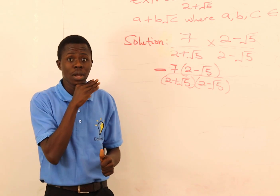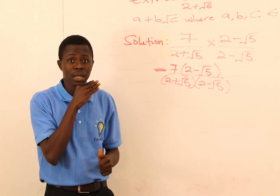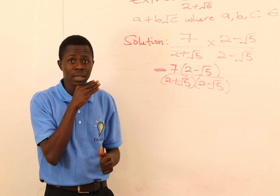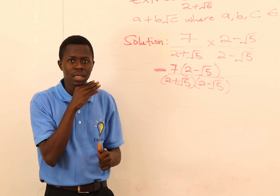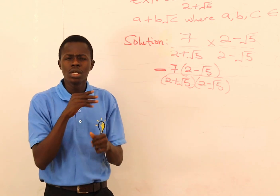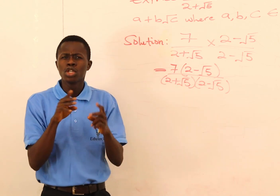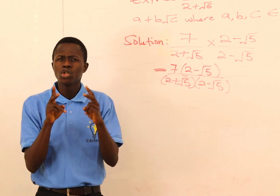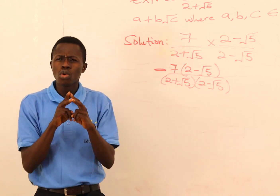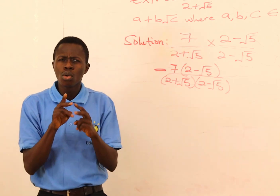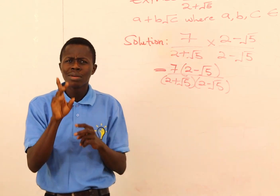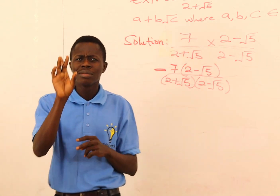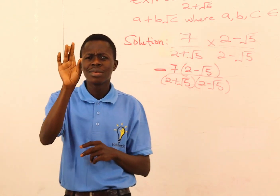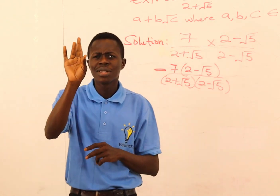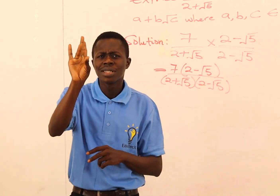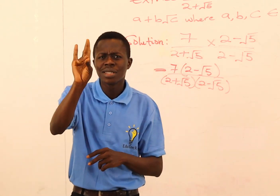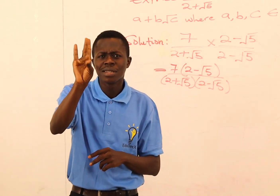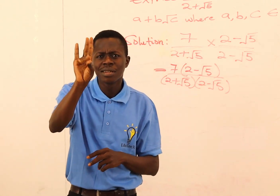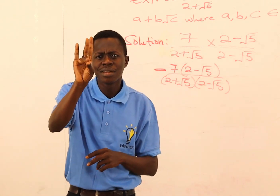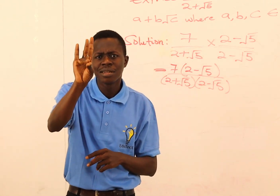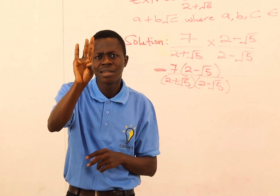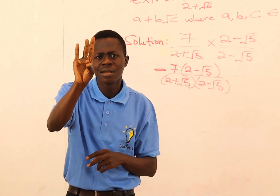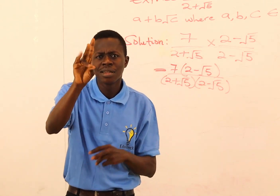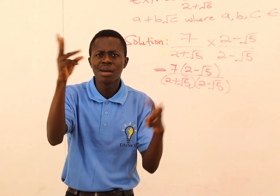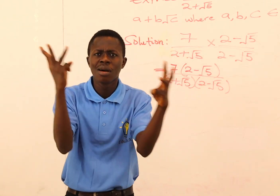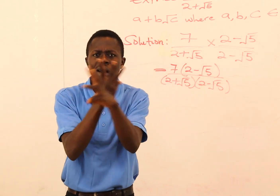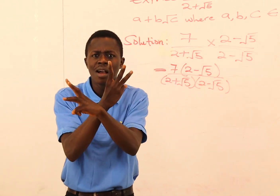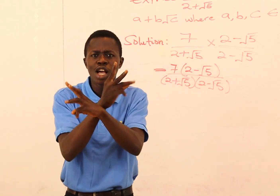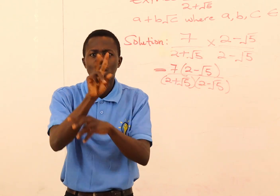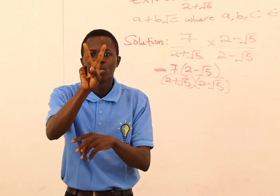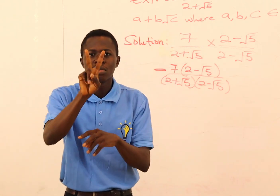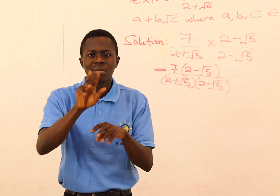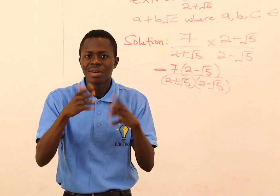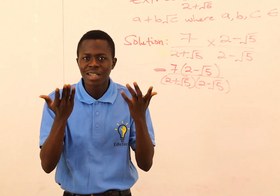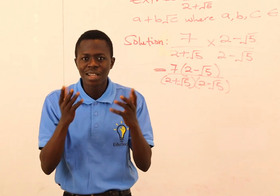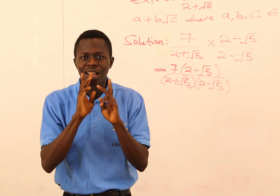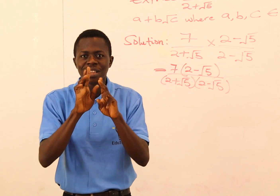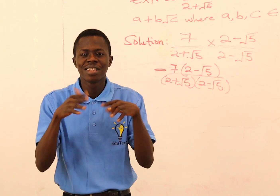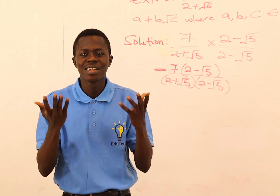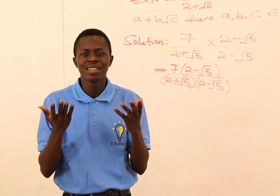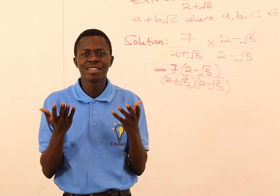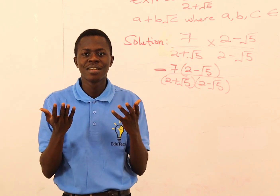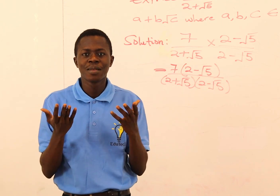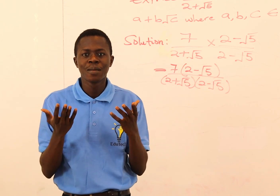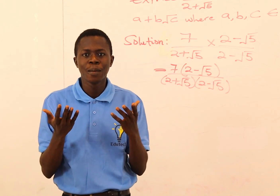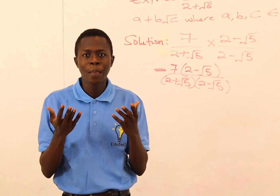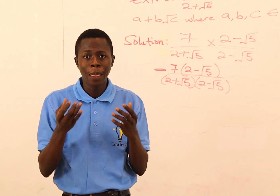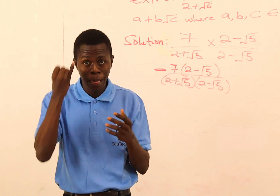we are multiplying the expressions. Now 7 multiplied by 2, that's what you are going to do